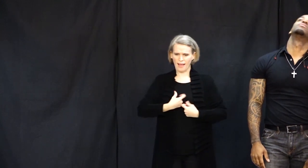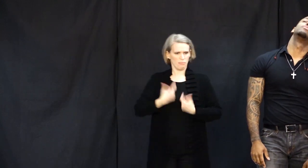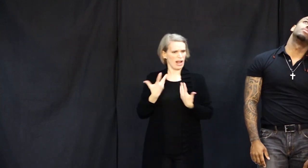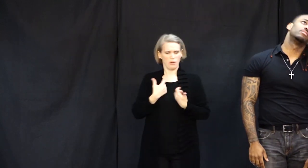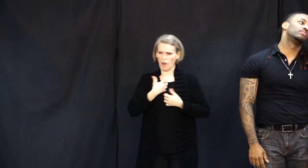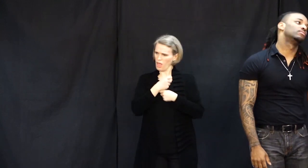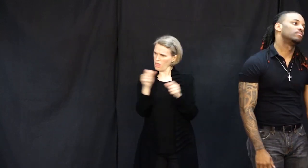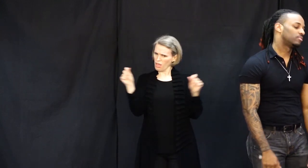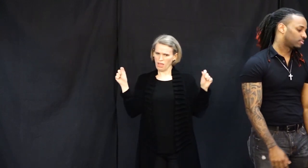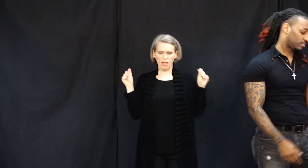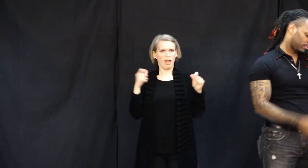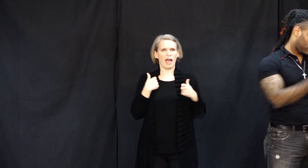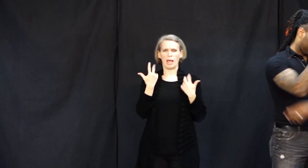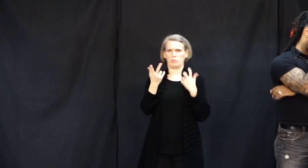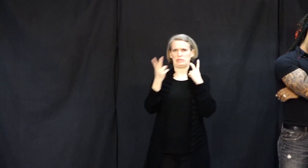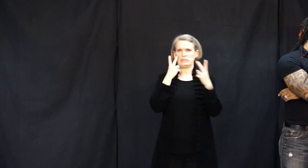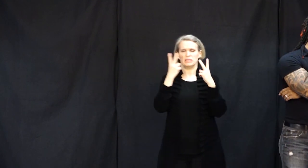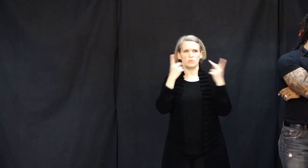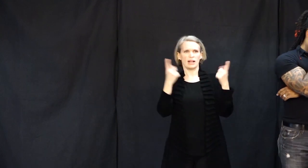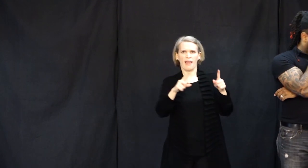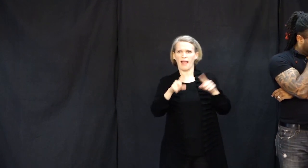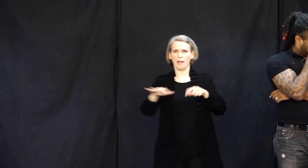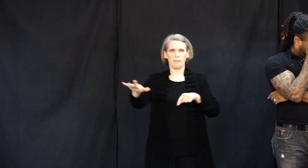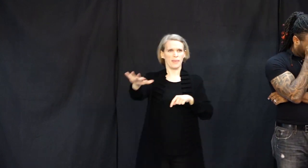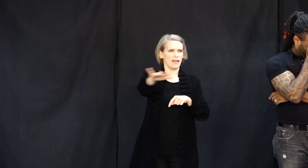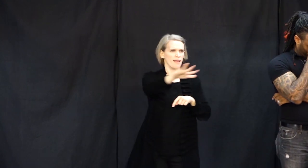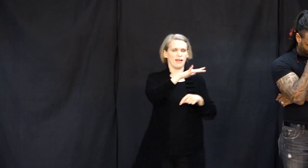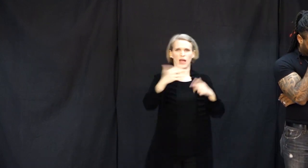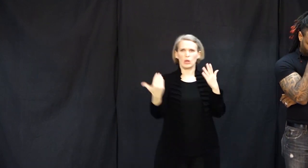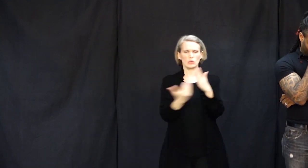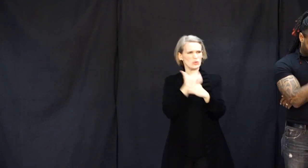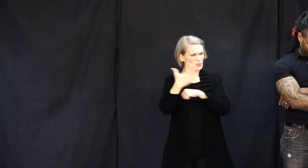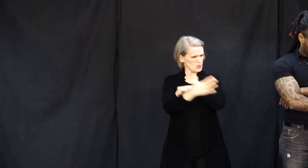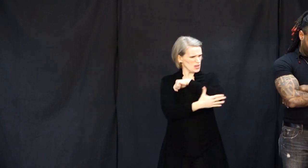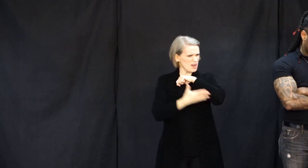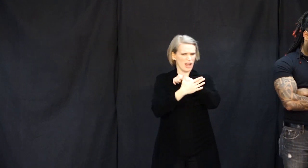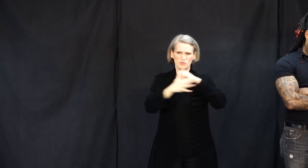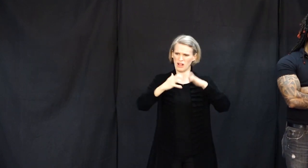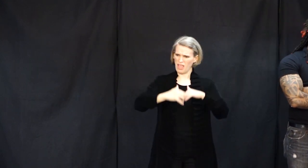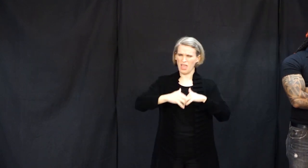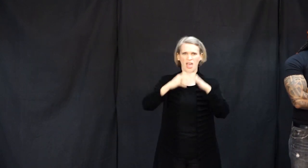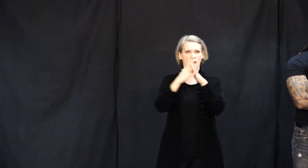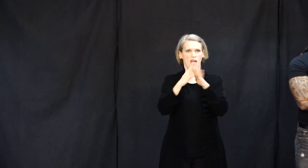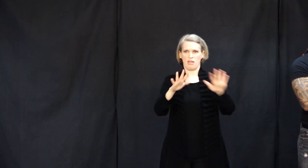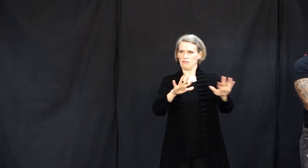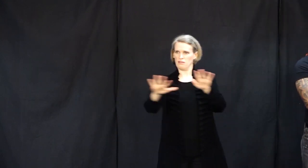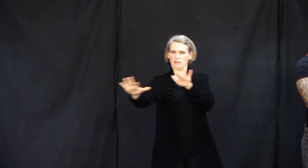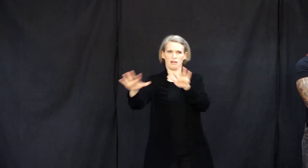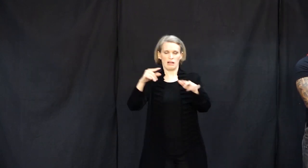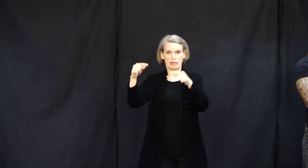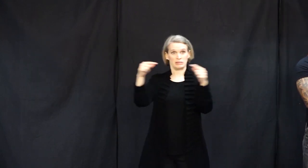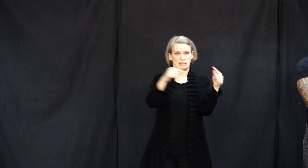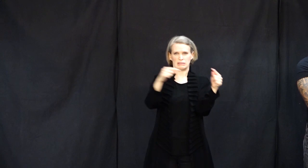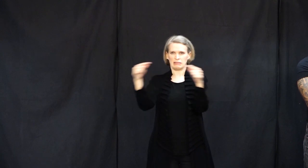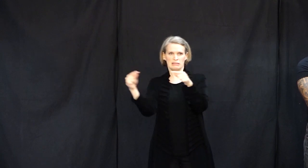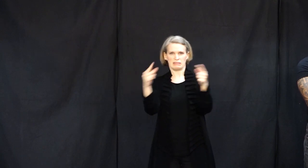I'll wait here and see which way the wind will blow. I'm taking my time watching